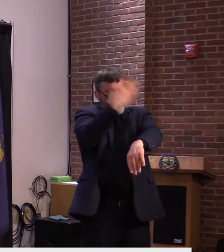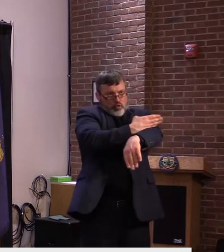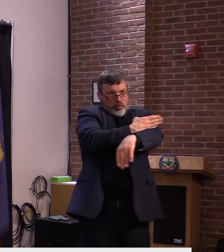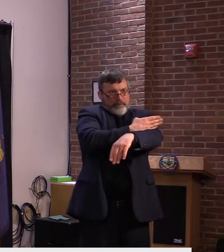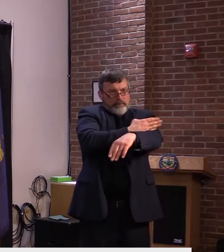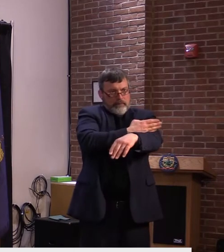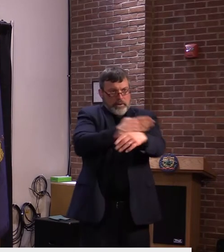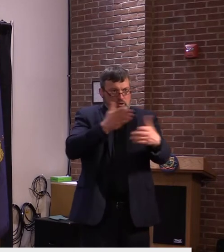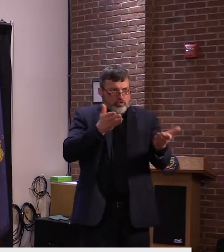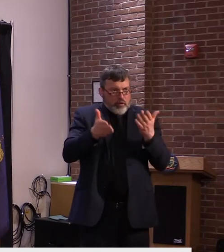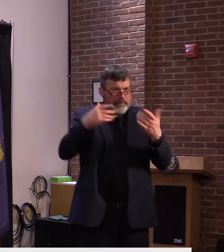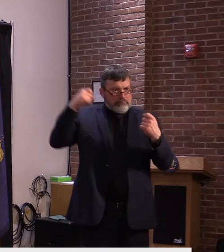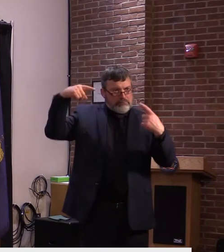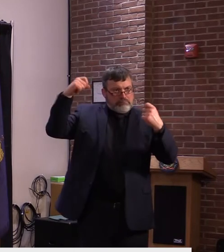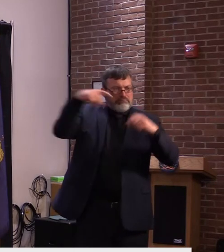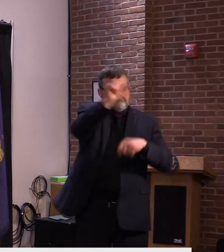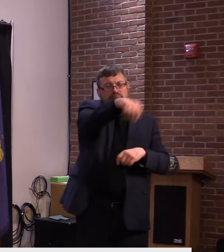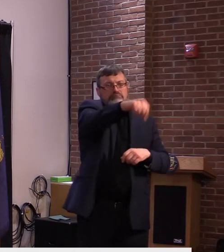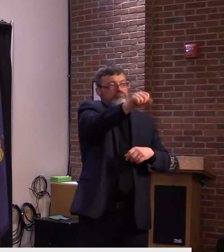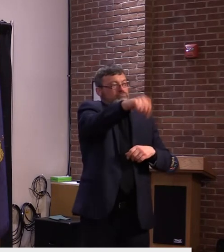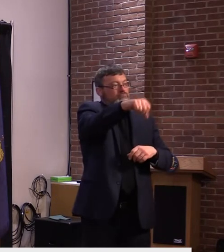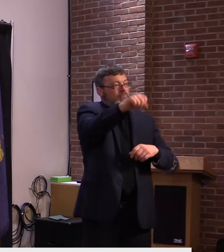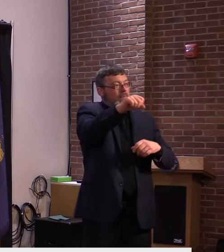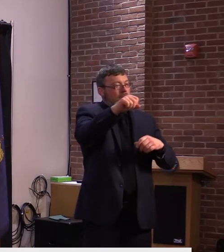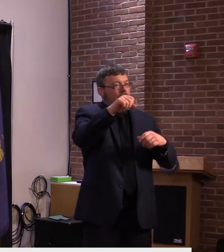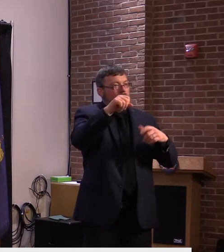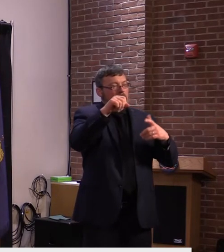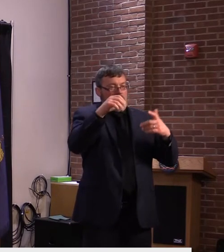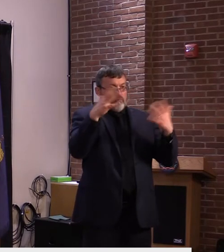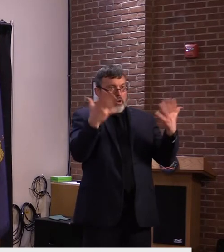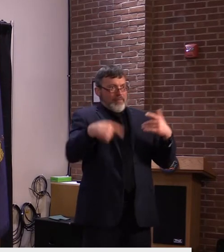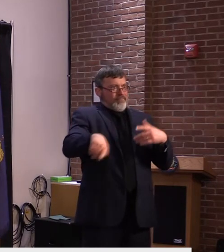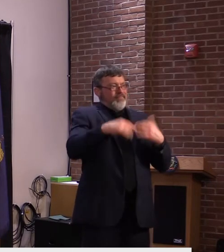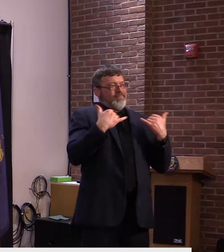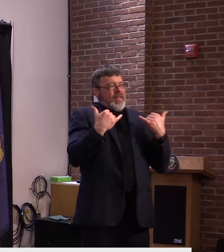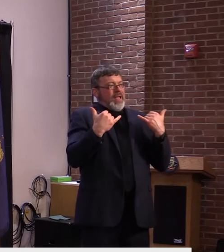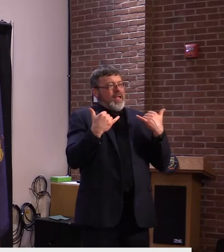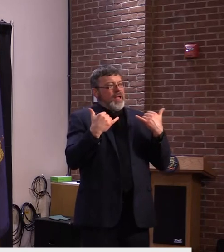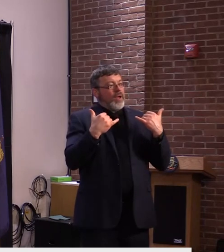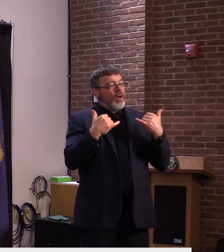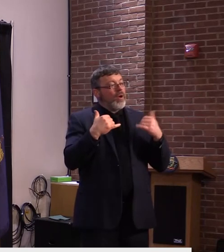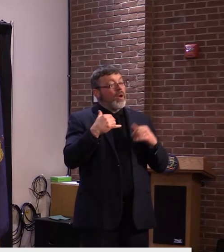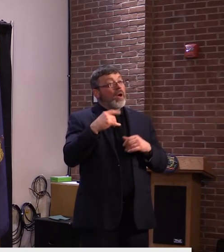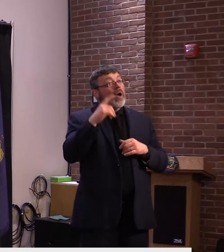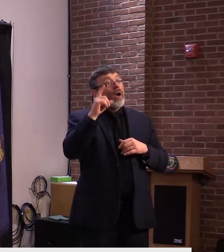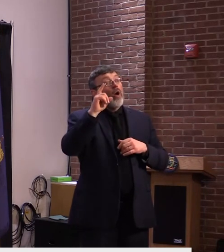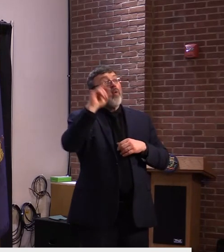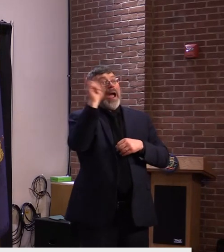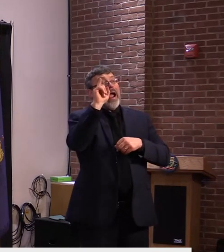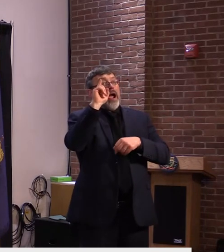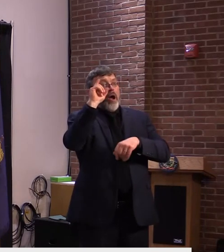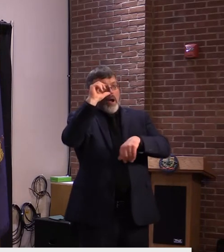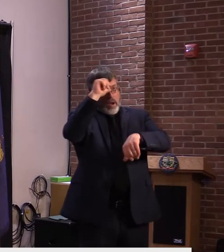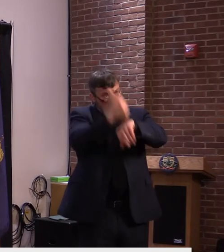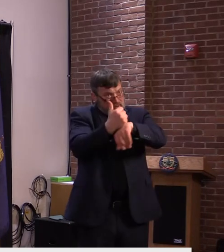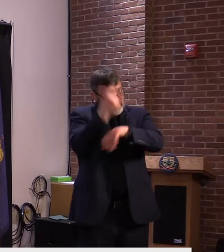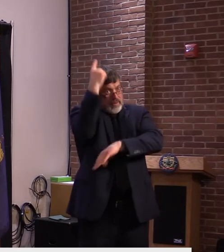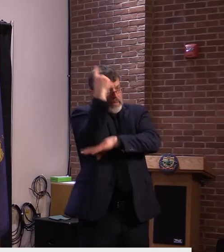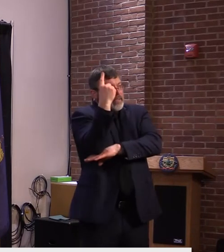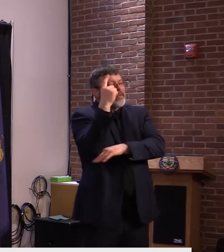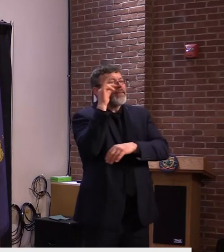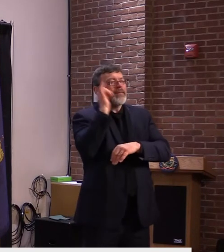in Vermont, and they will be thoughtfully chosen as to maximize the